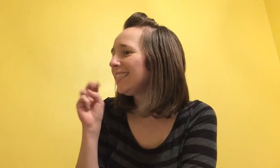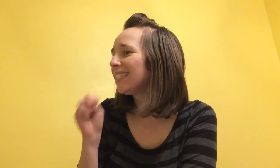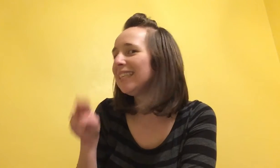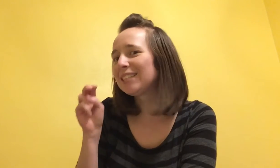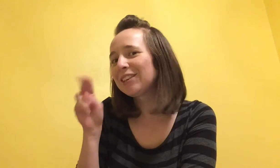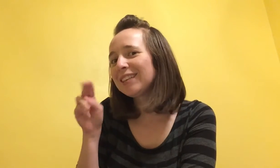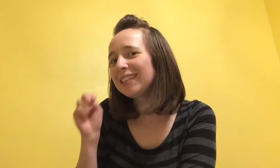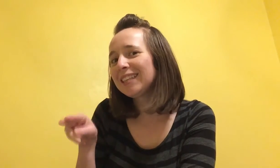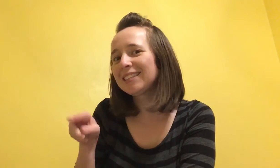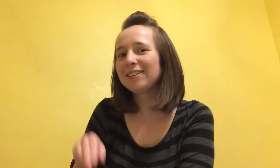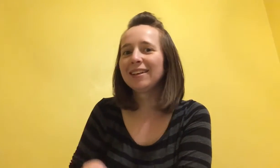is lizard.